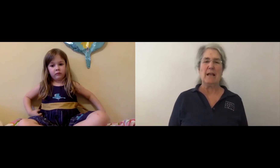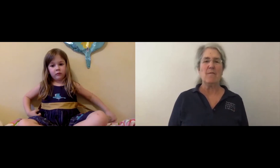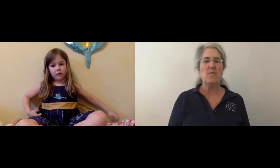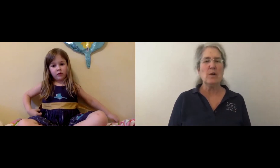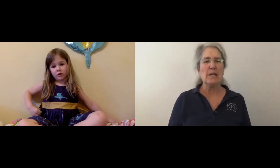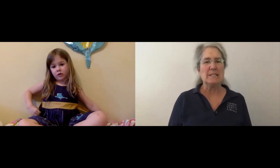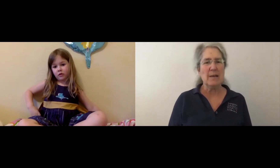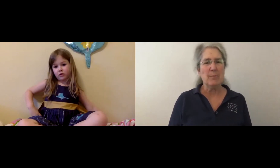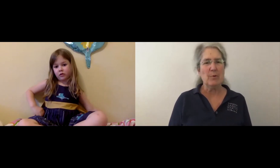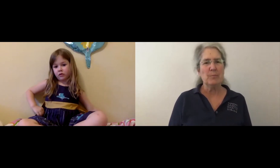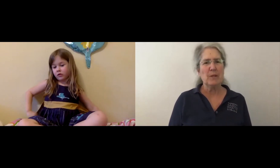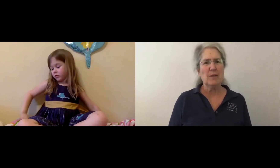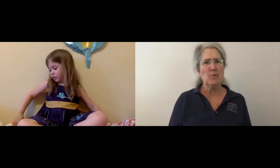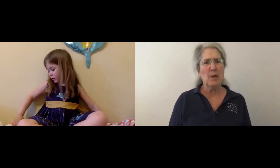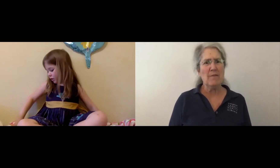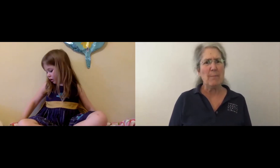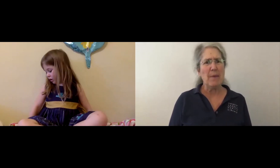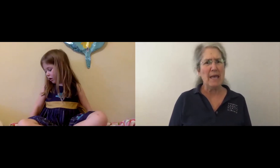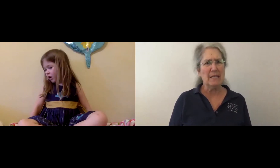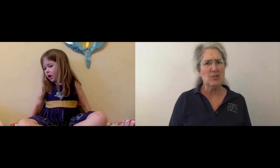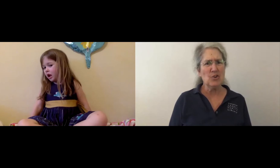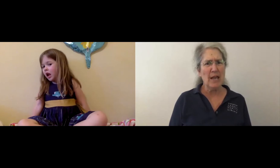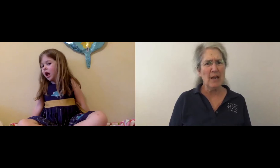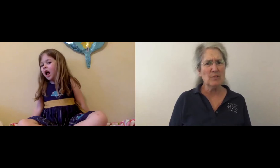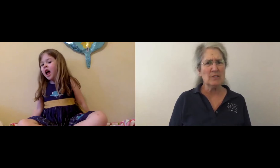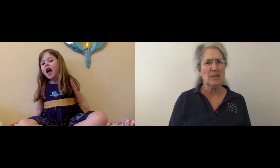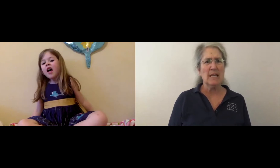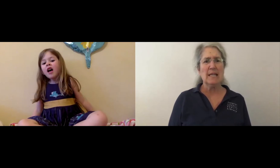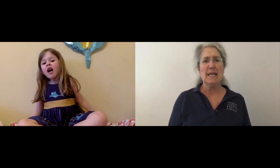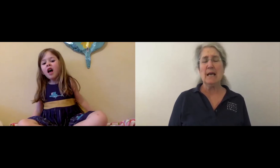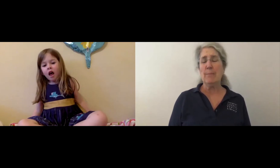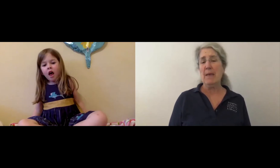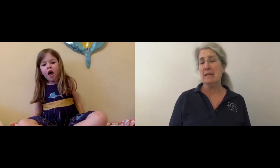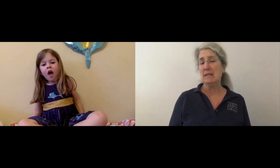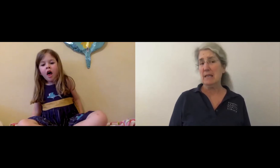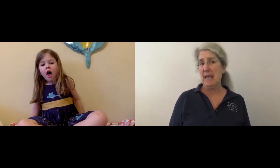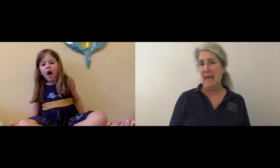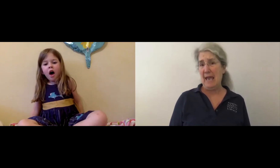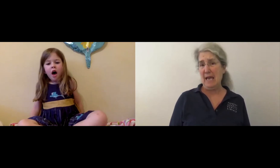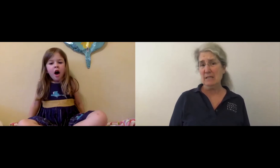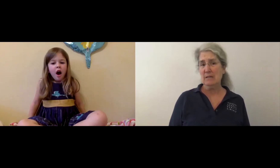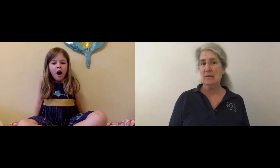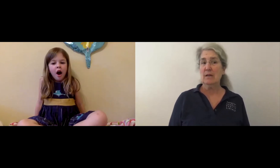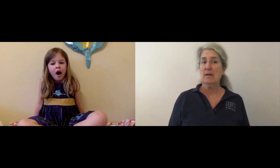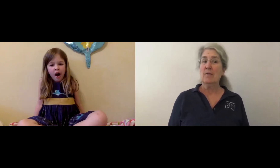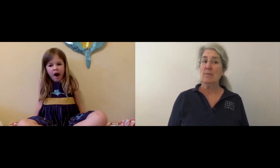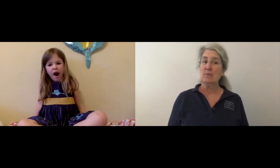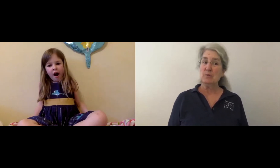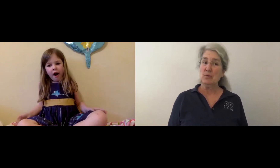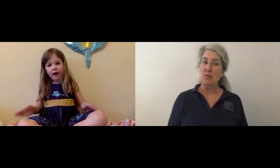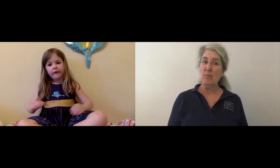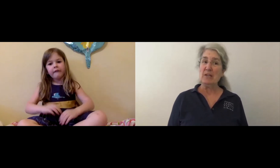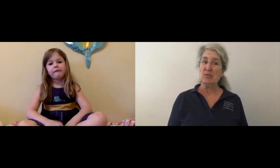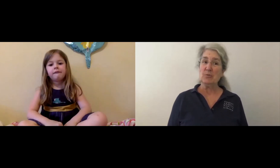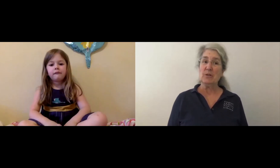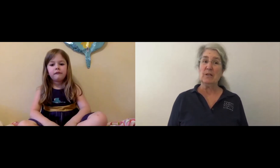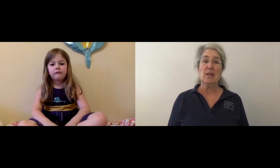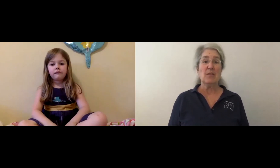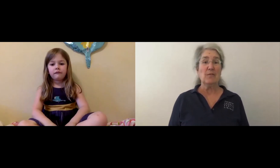for example, if you have a pet in your house, like a pet cat, two of my children, the first